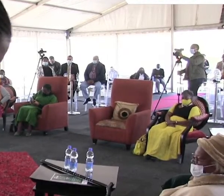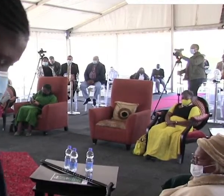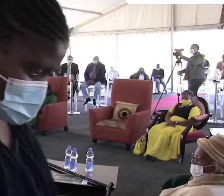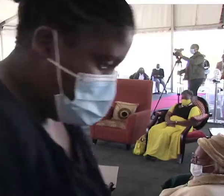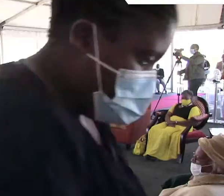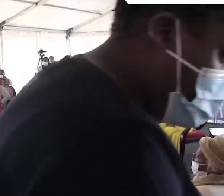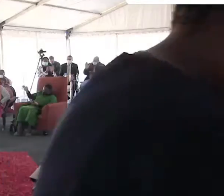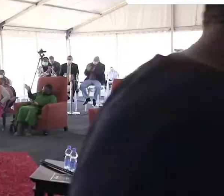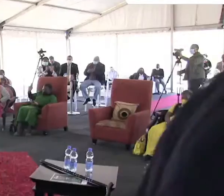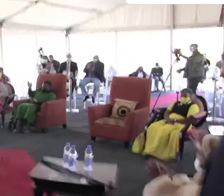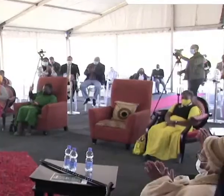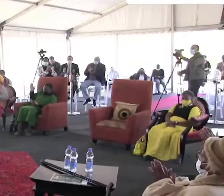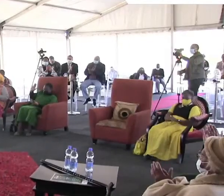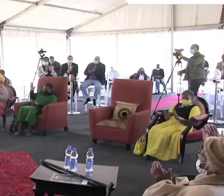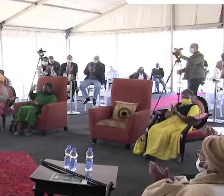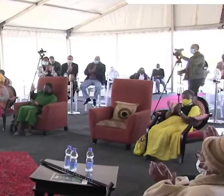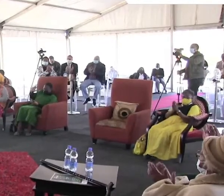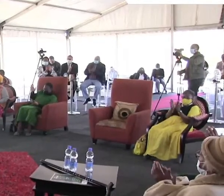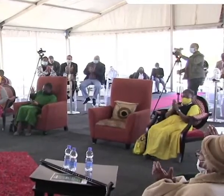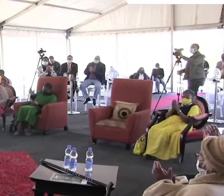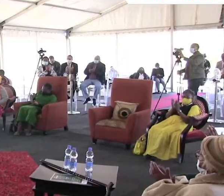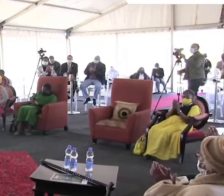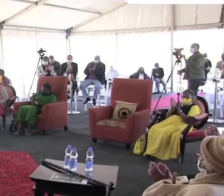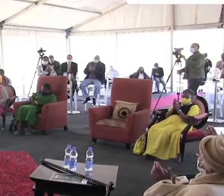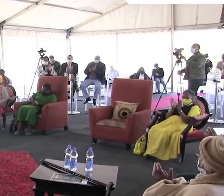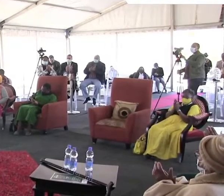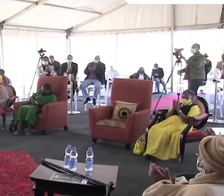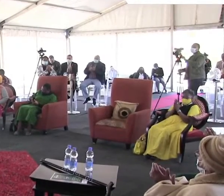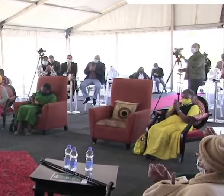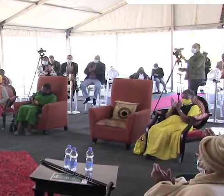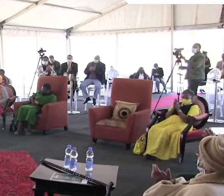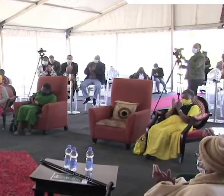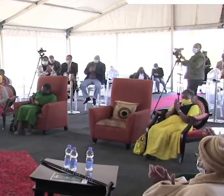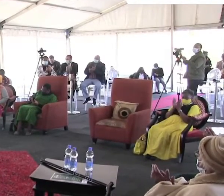Another round of applause, ladies and gentlemen.